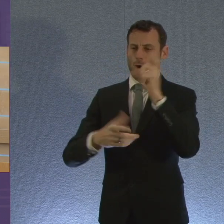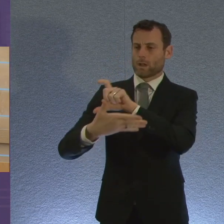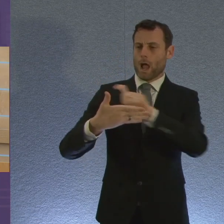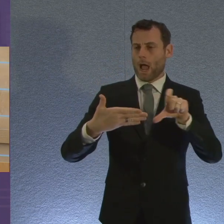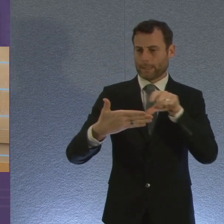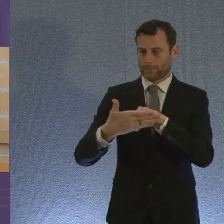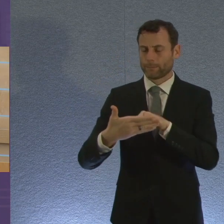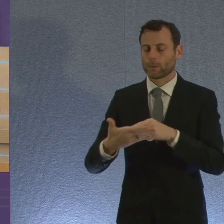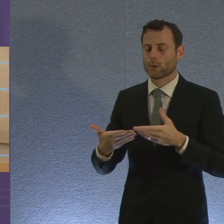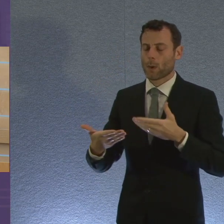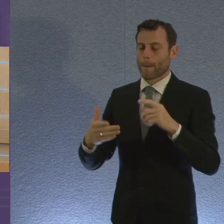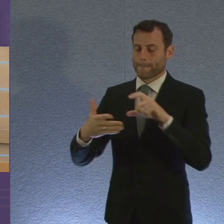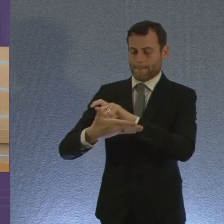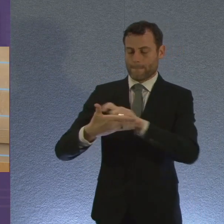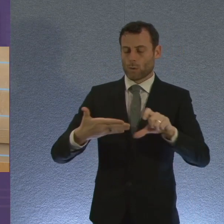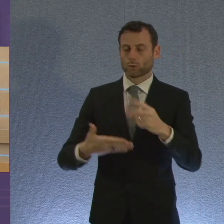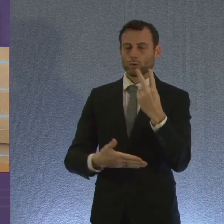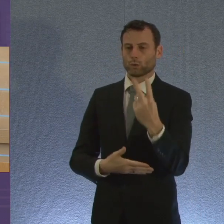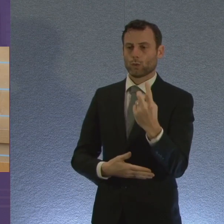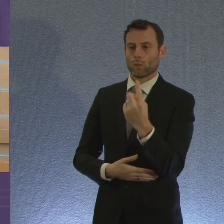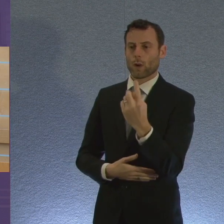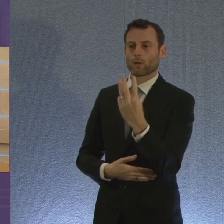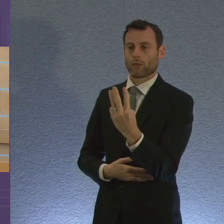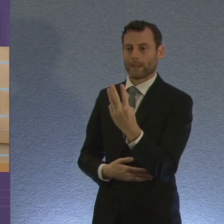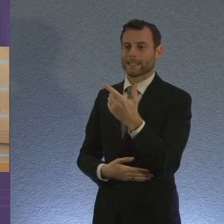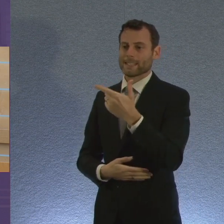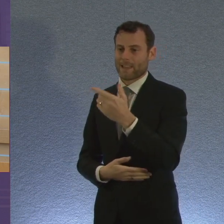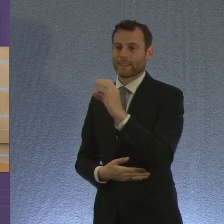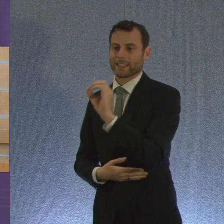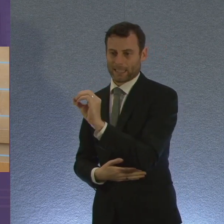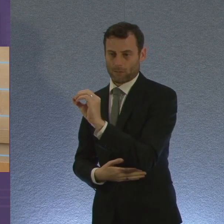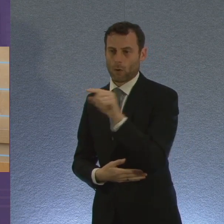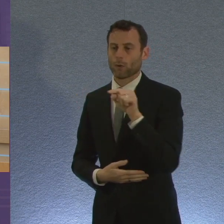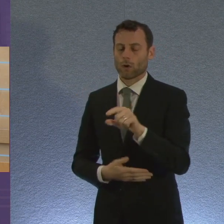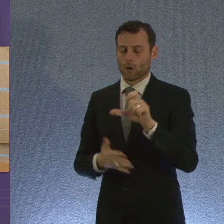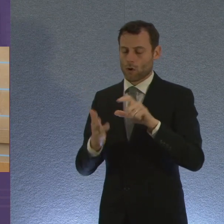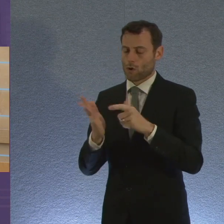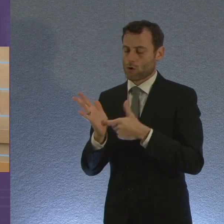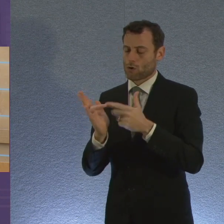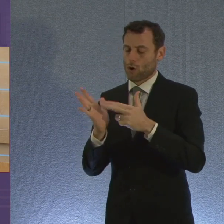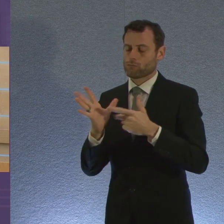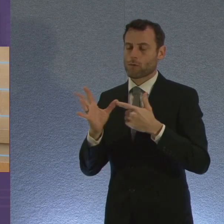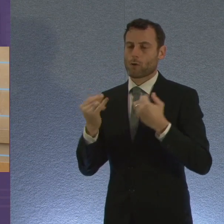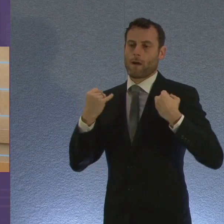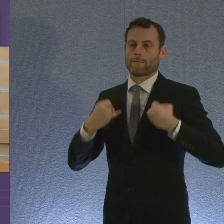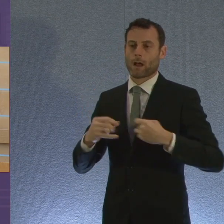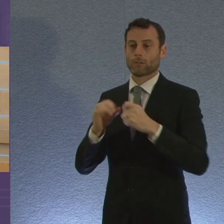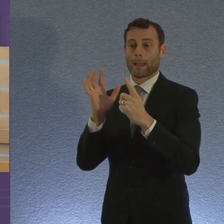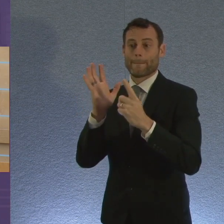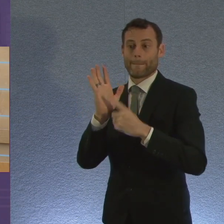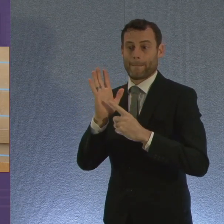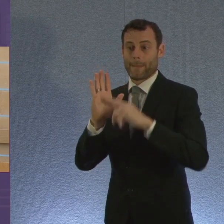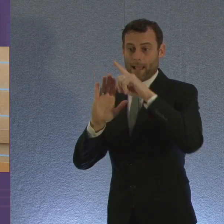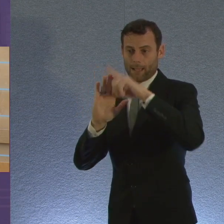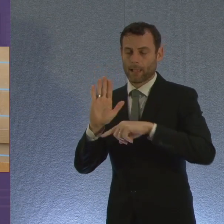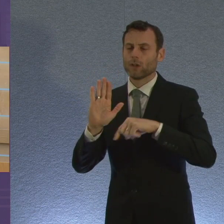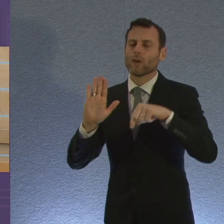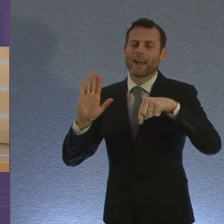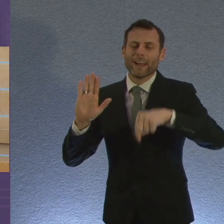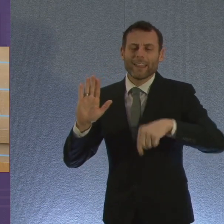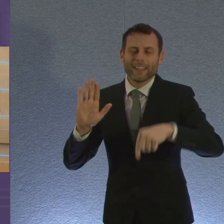motion 21370 in the name of Michael Russell on the coronavirus bill. We've got a new format for this because of the